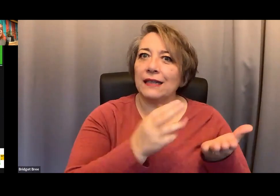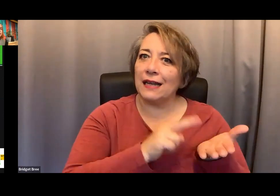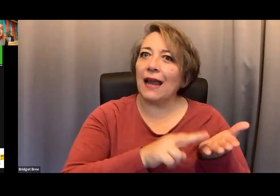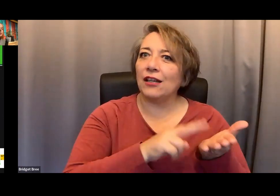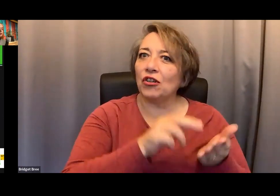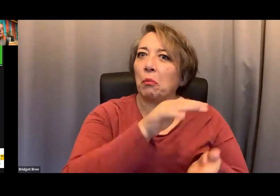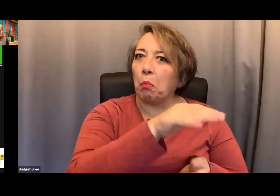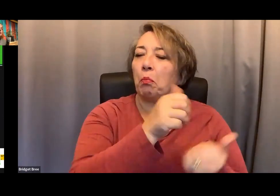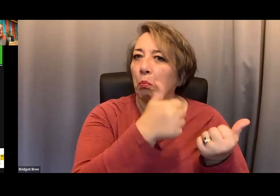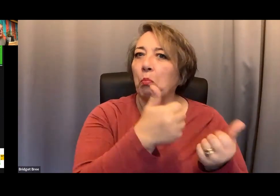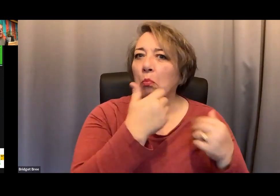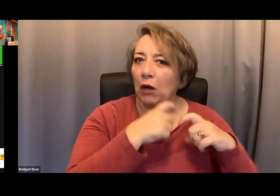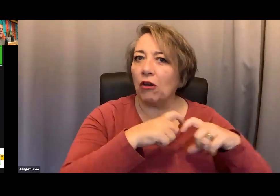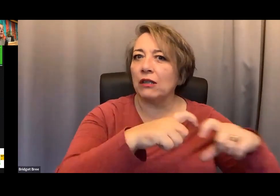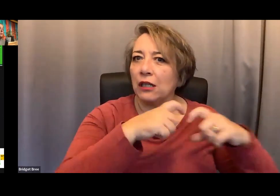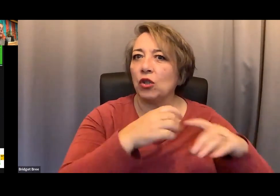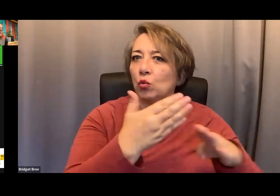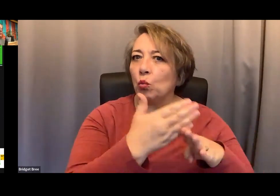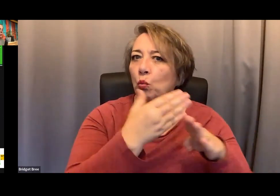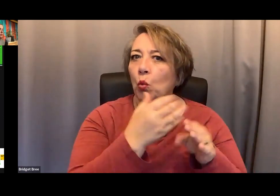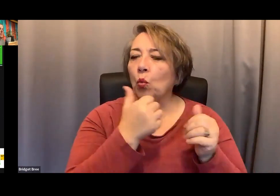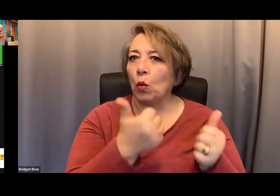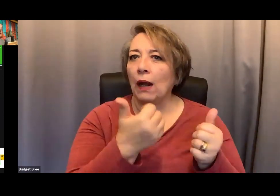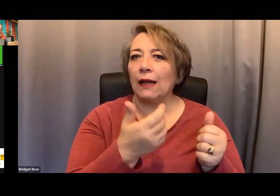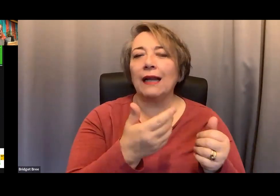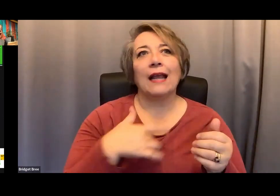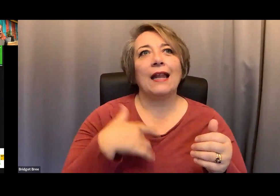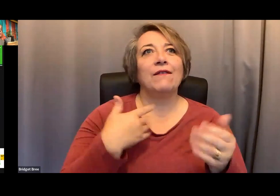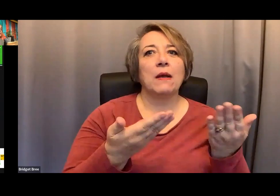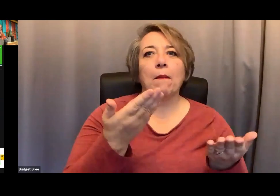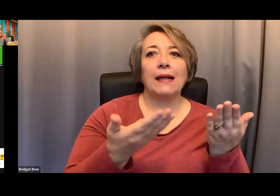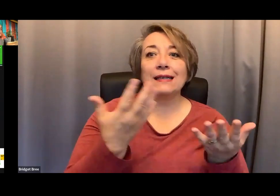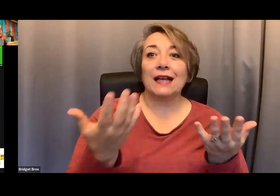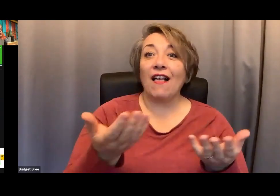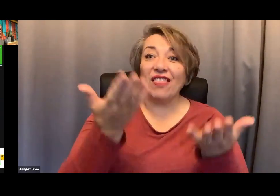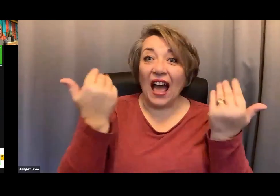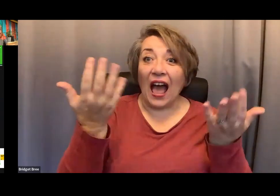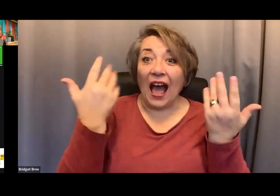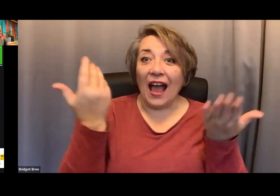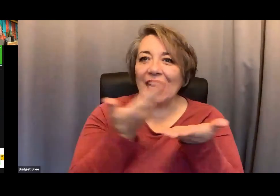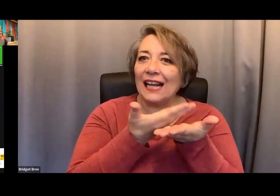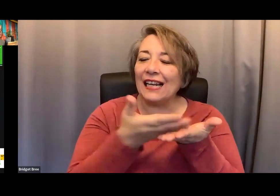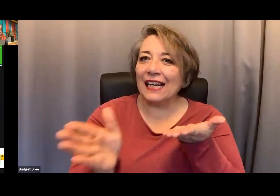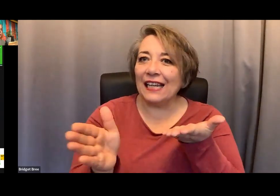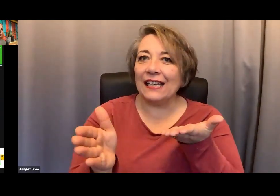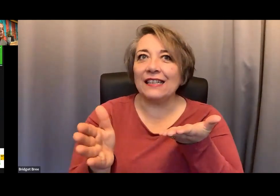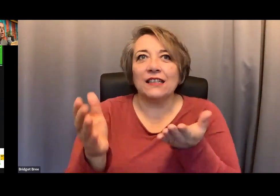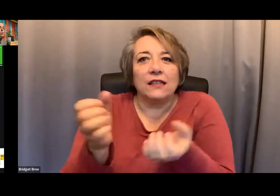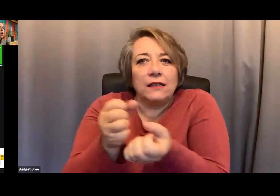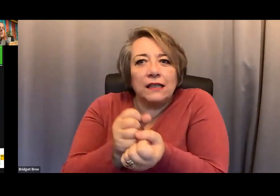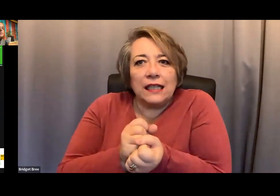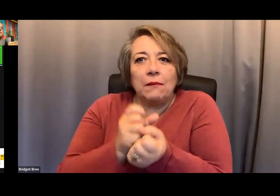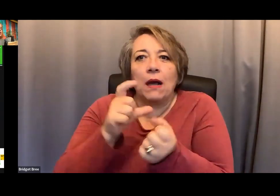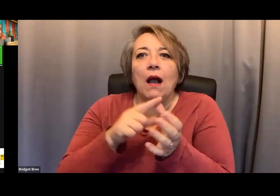see that it continues to live in balance, to cleanse the air, to house biodiversity, to store carbon, to cycle